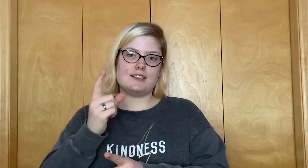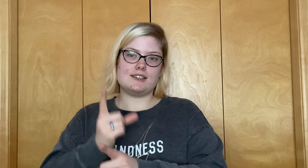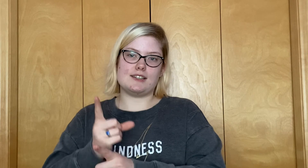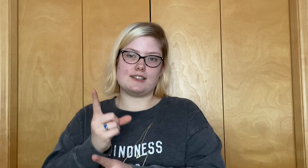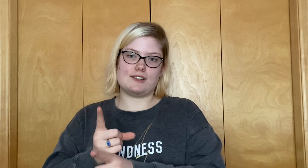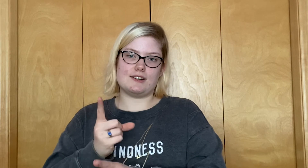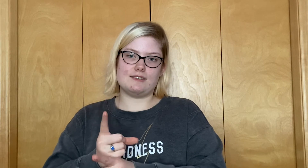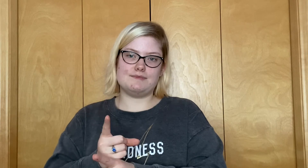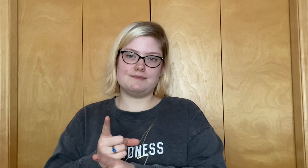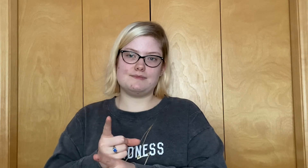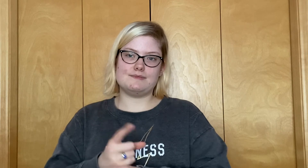sister,